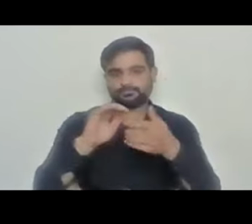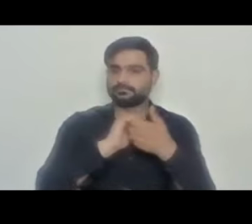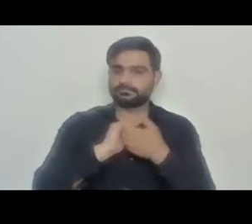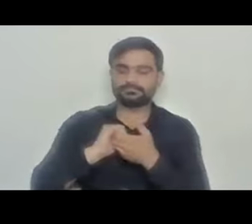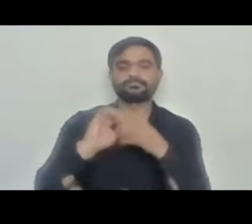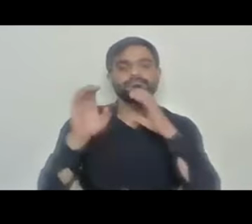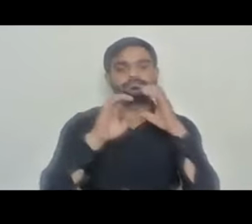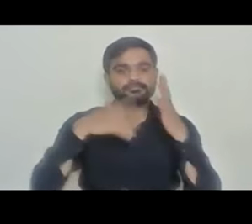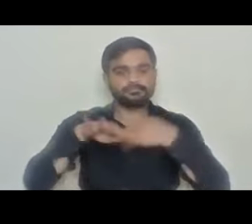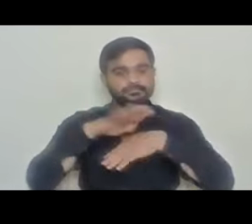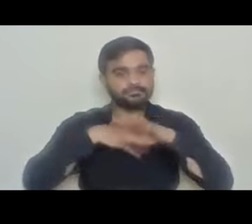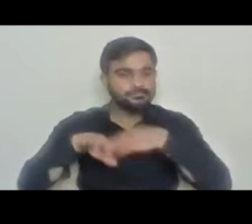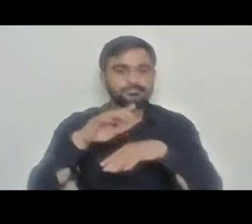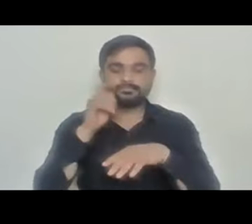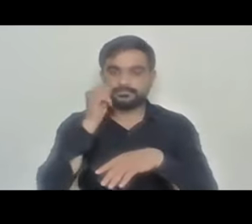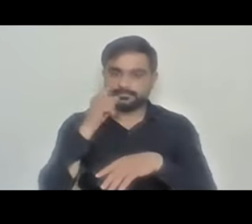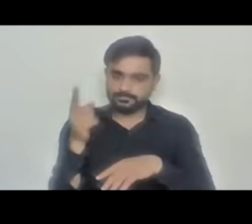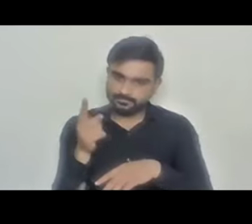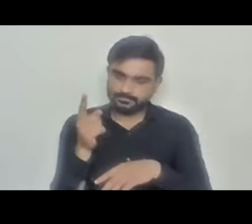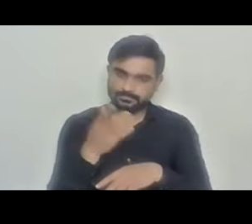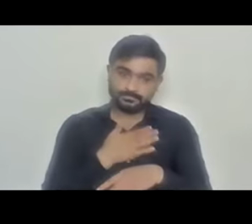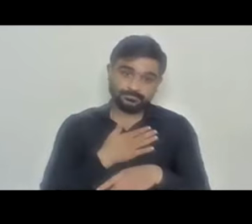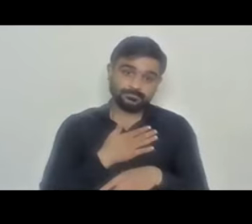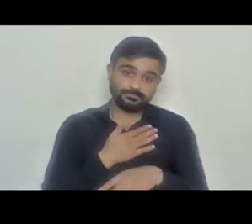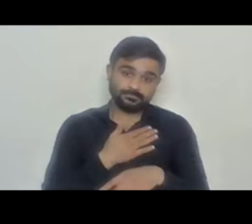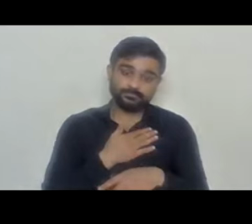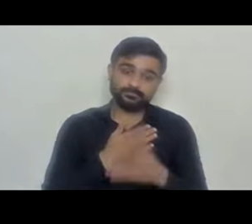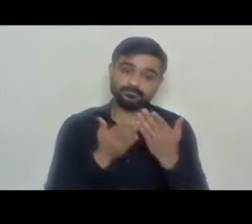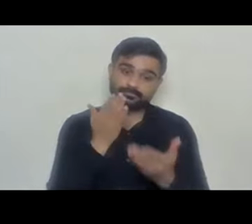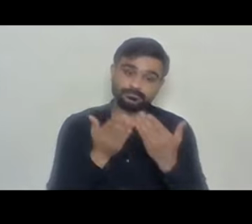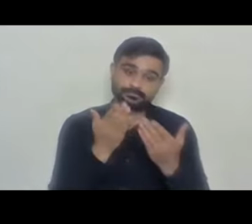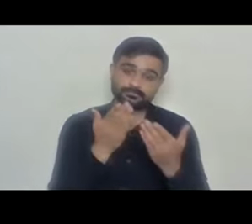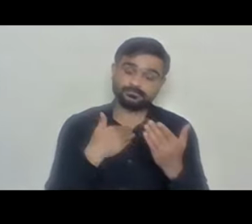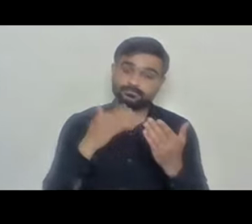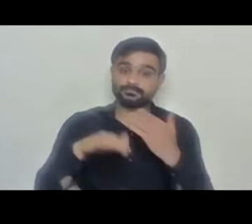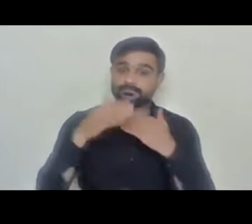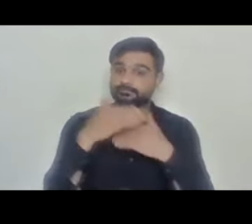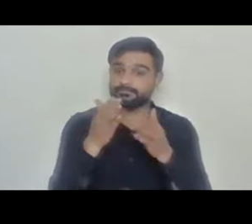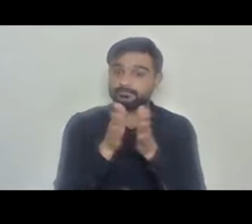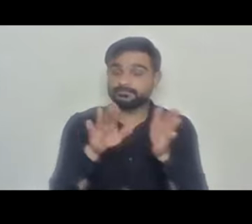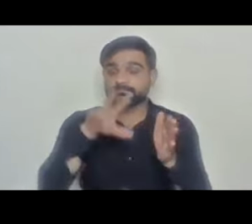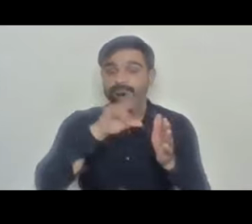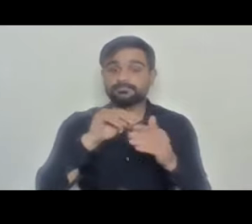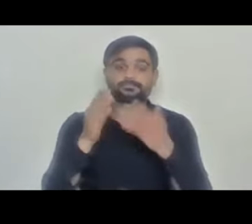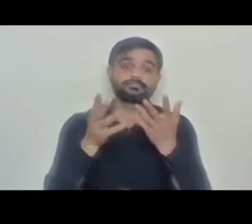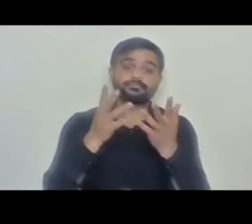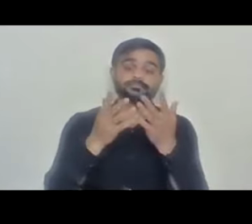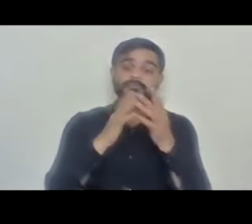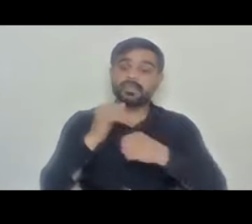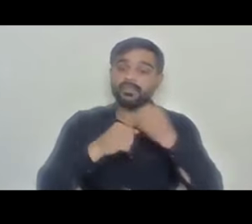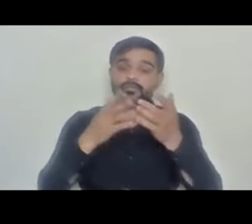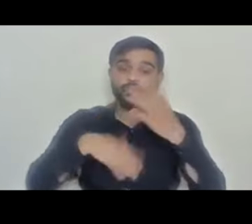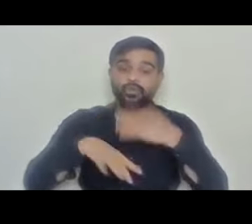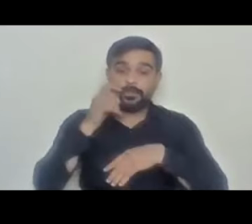discourse analysis regarding gender, I might I have to limit my scope, because discourse analysis regarding gender is